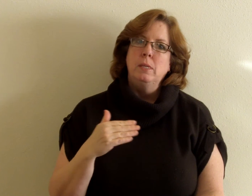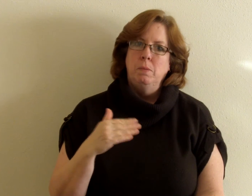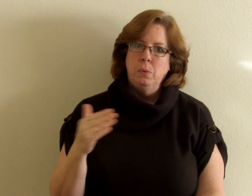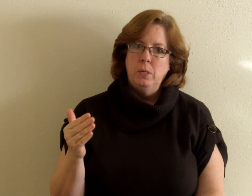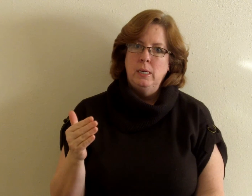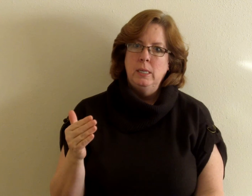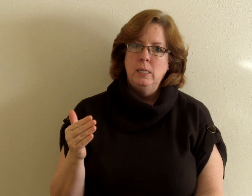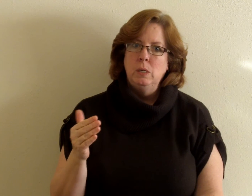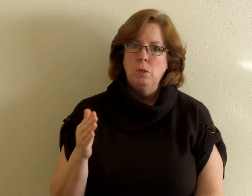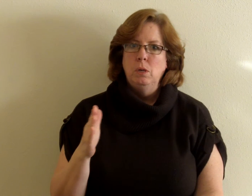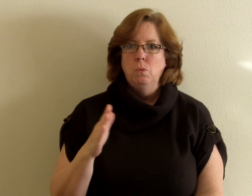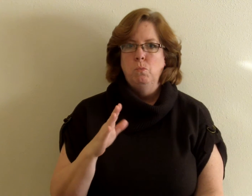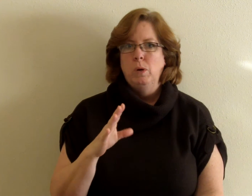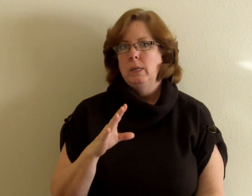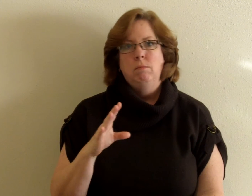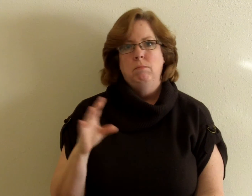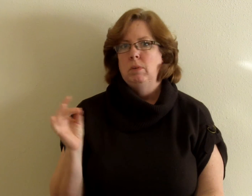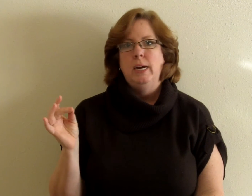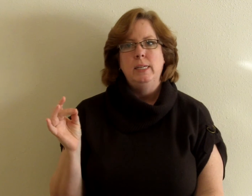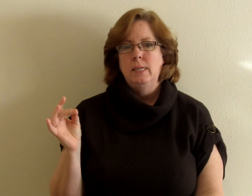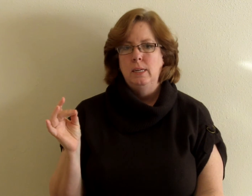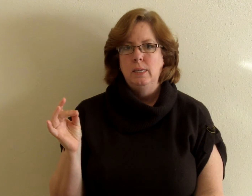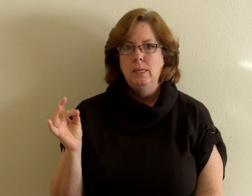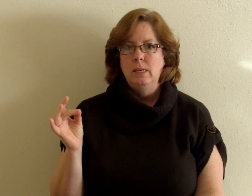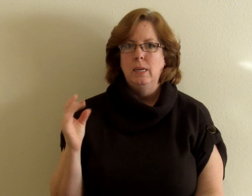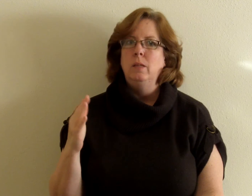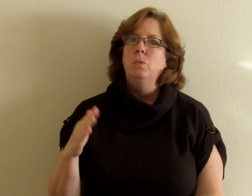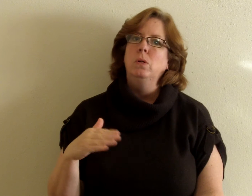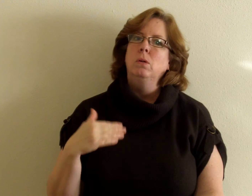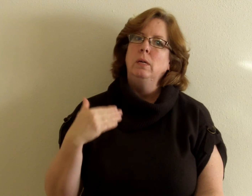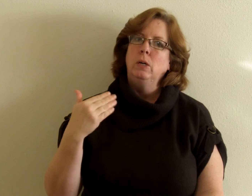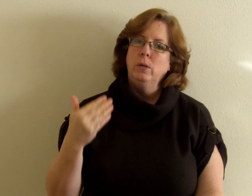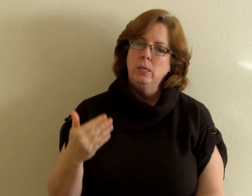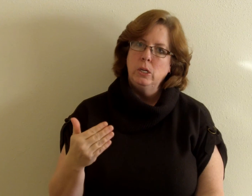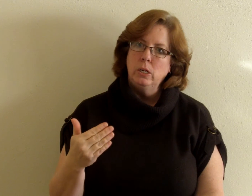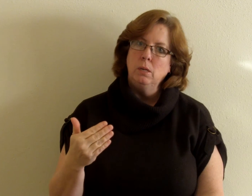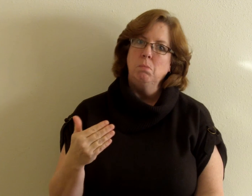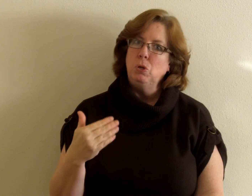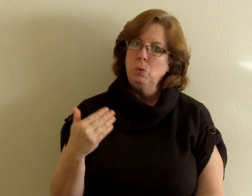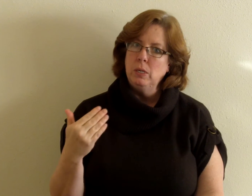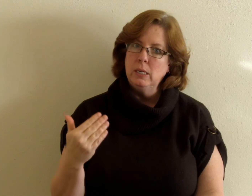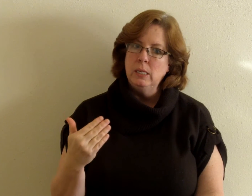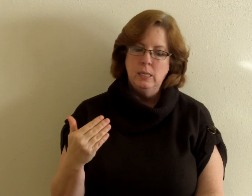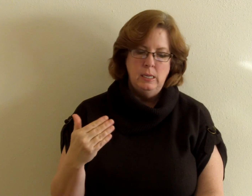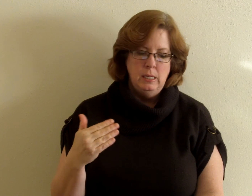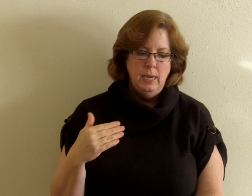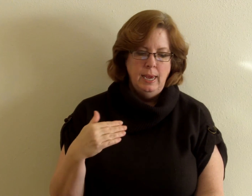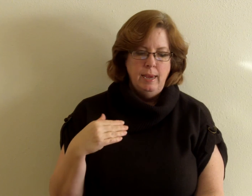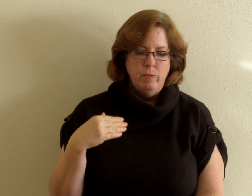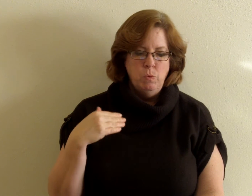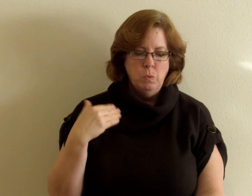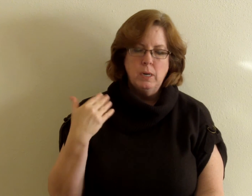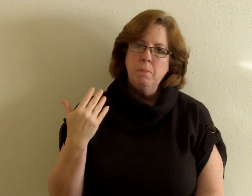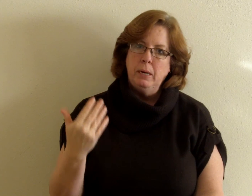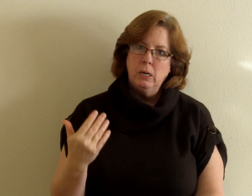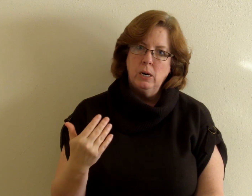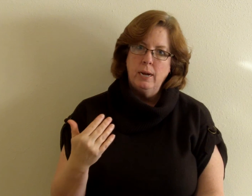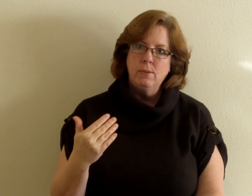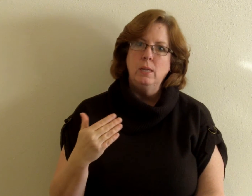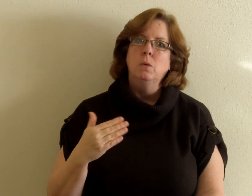simple sentences, 1-line sentences, and then we'll increase it to 2 sentences. Then we'll work on paragraphs, and then we're